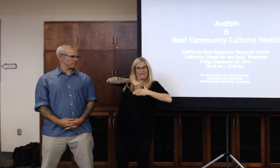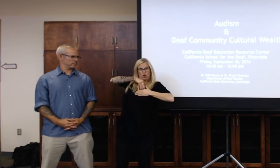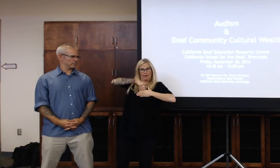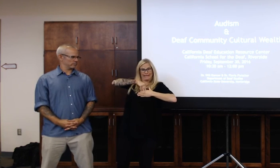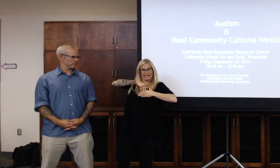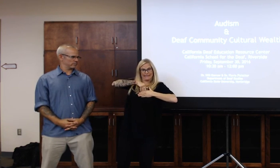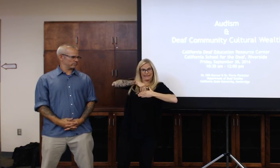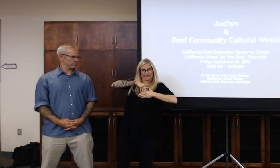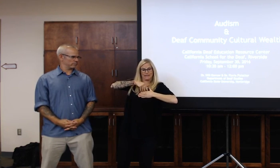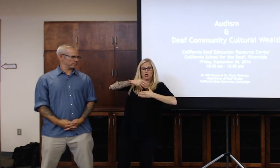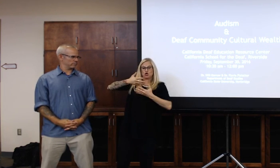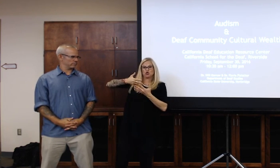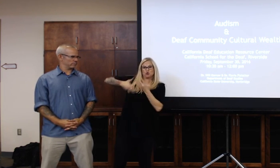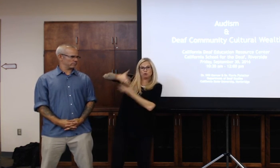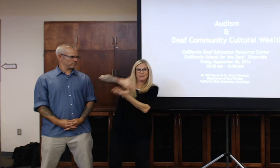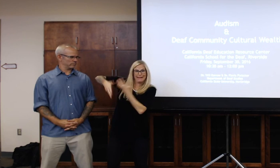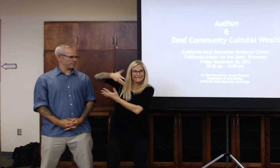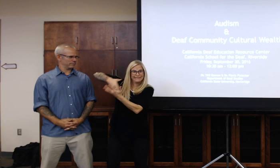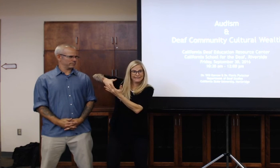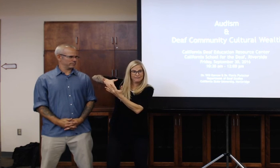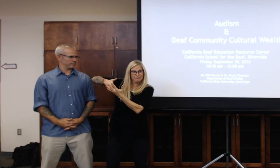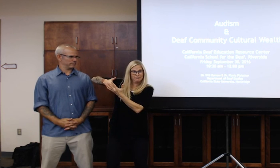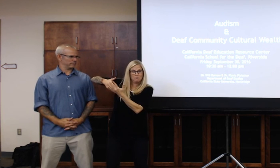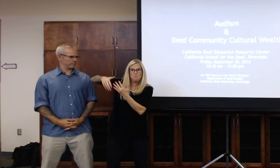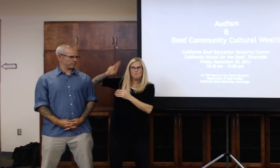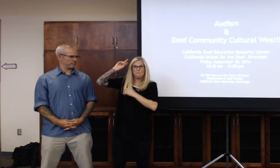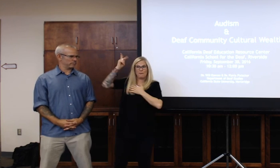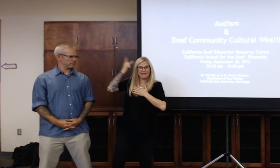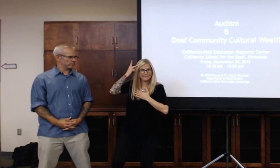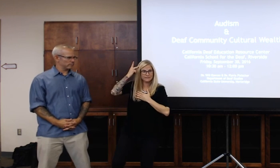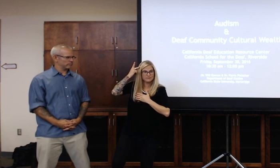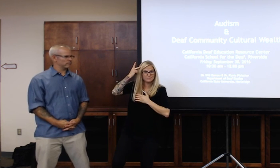have internal oppression. We have social oppression, political oppression,